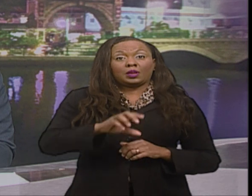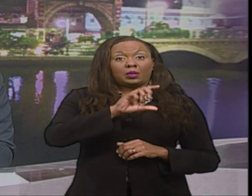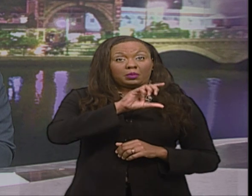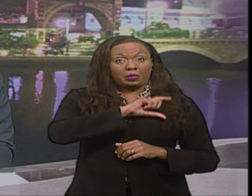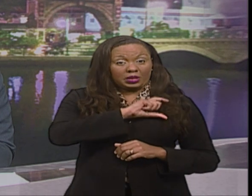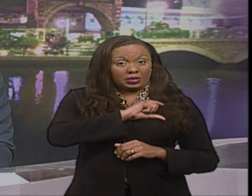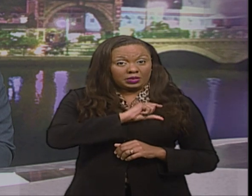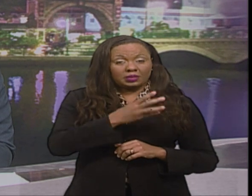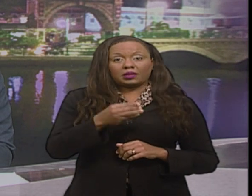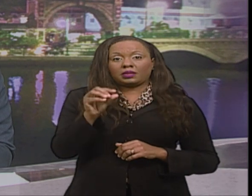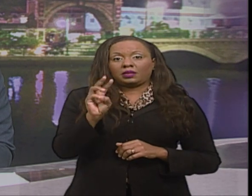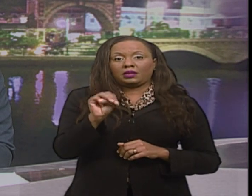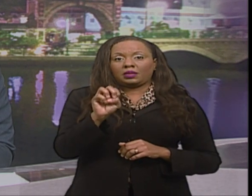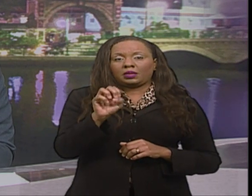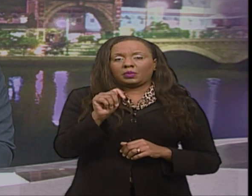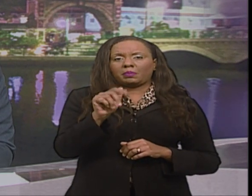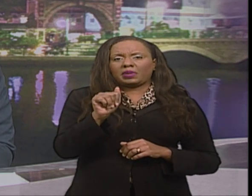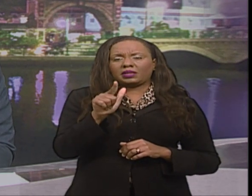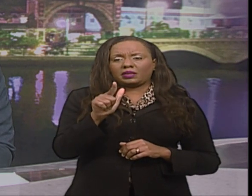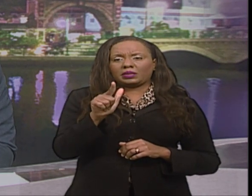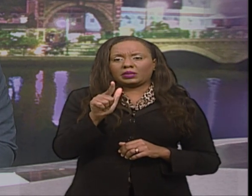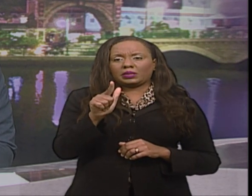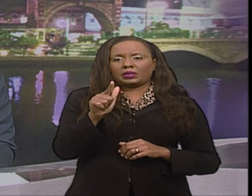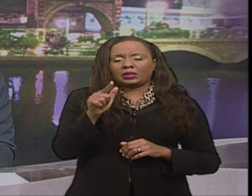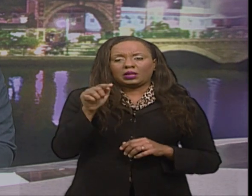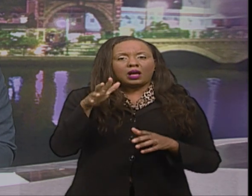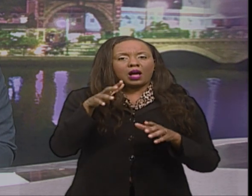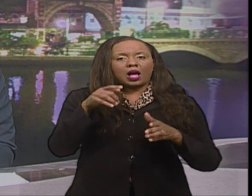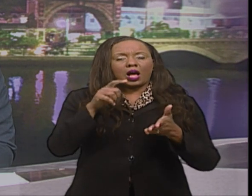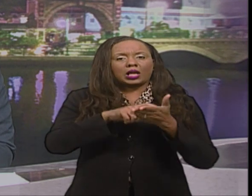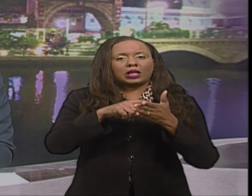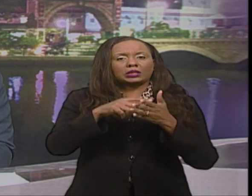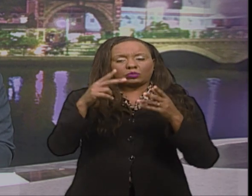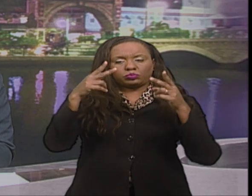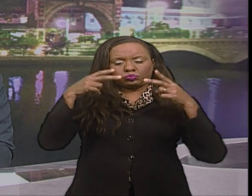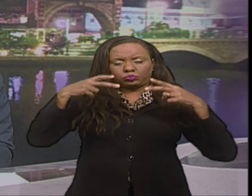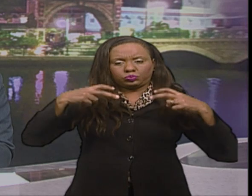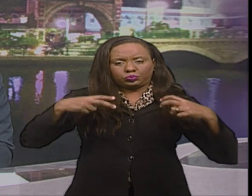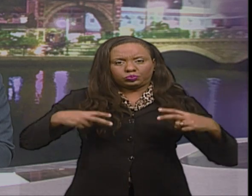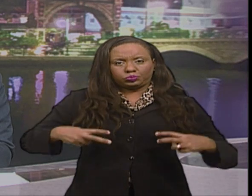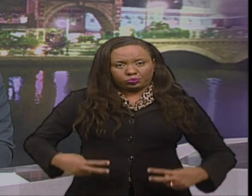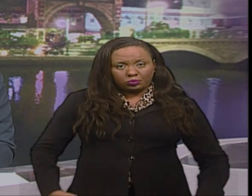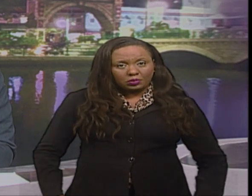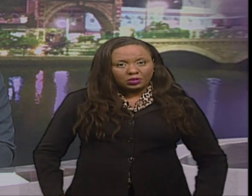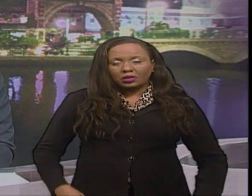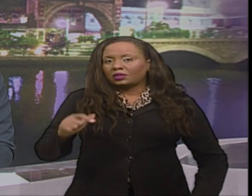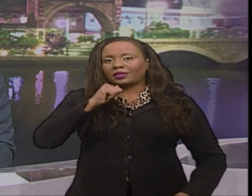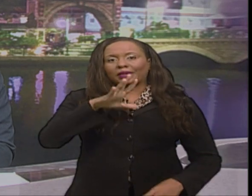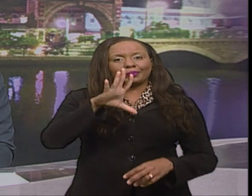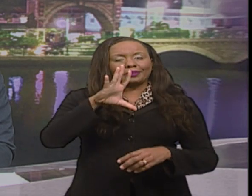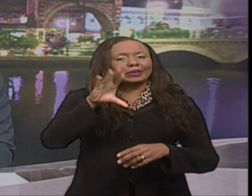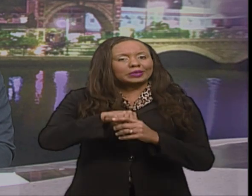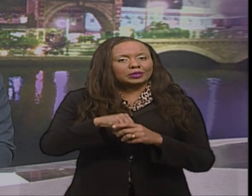Police and metal detectors have no place in our island schools. This from Independent Senator Professor Sir Henry Fraser, who came out